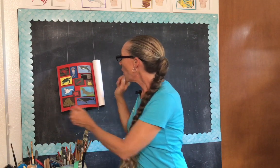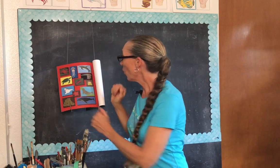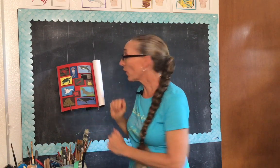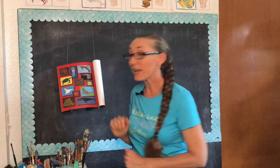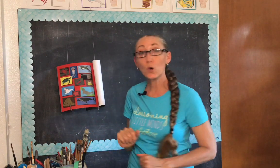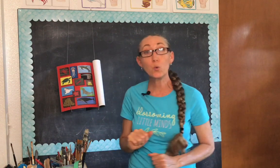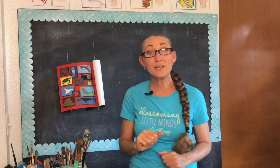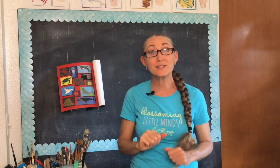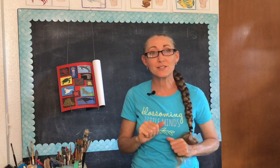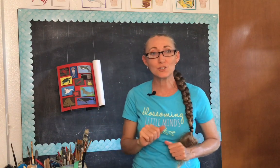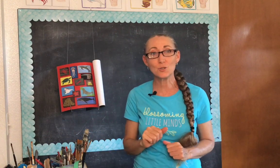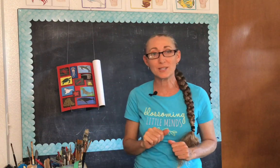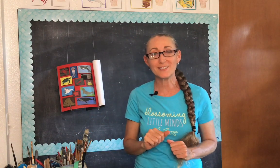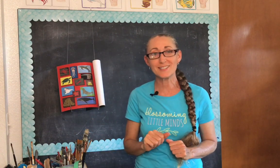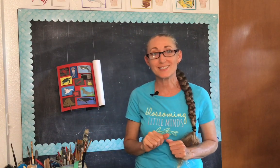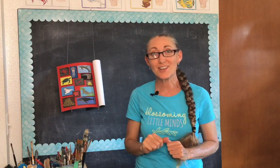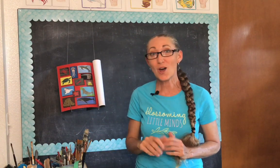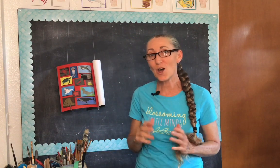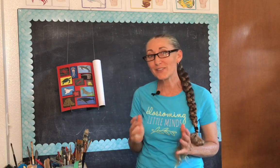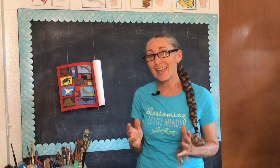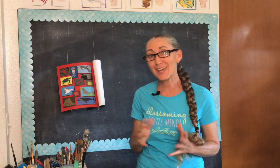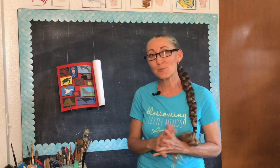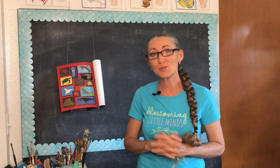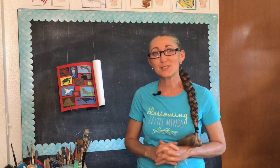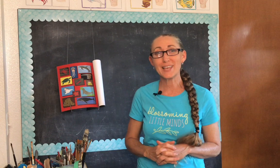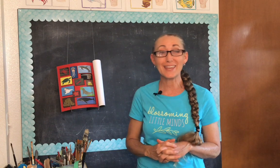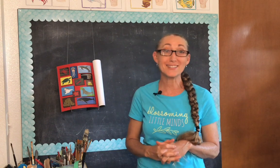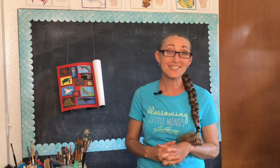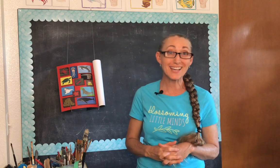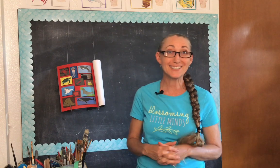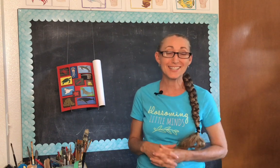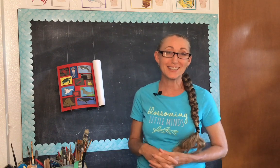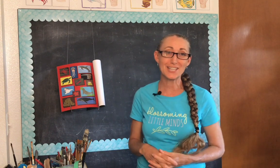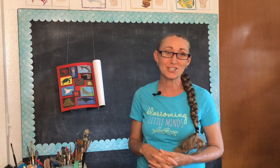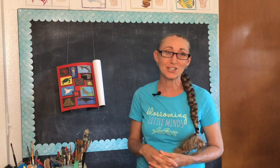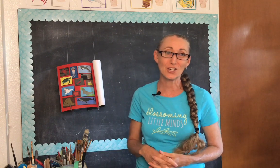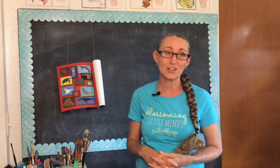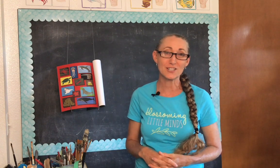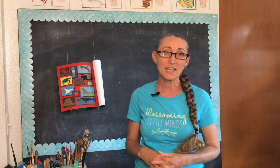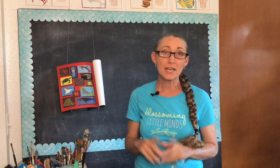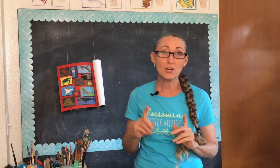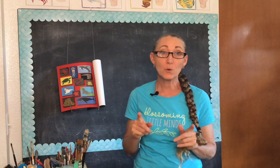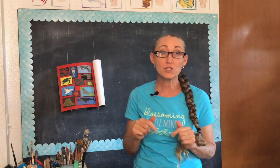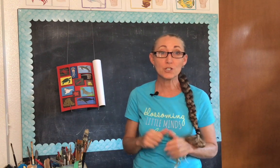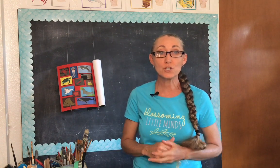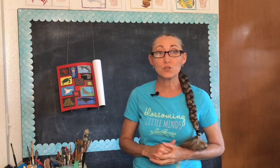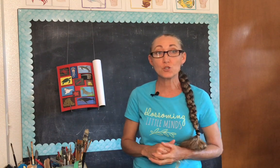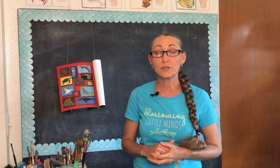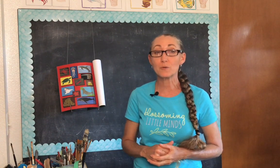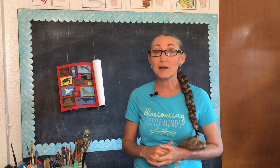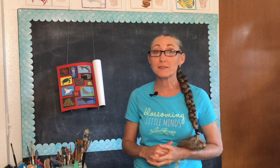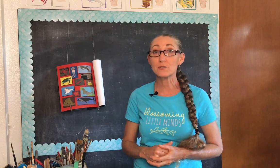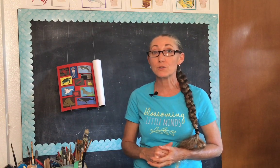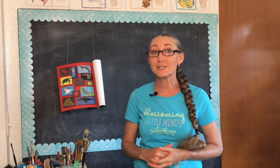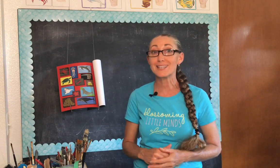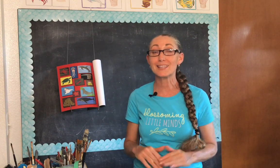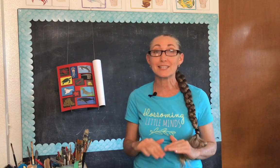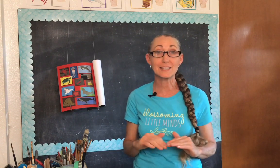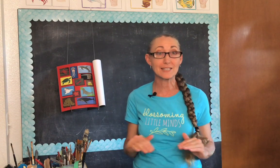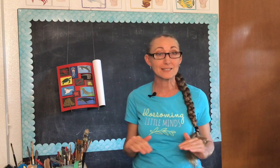where I quiz the students on the animals and the signs that they just learned. Now what you can do is you can remind the students that this is a